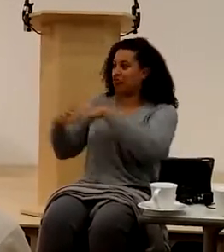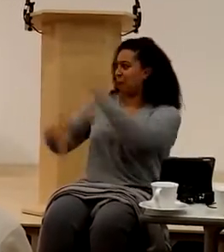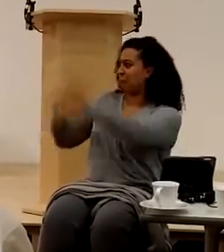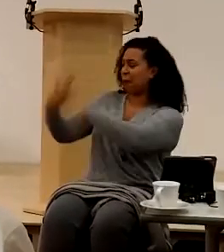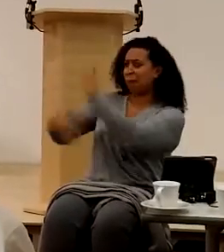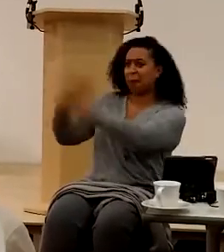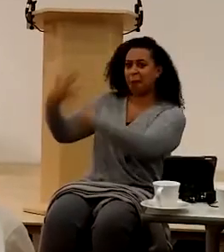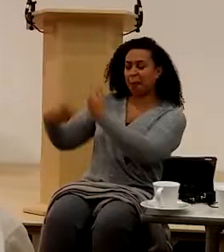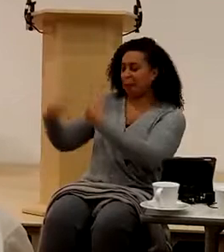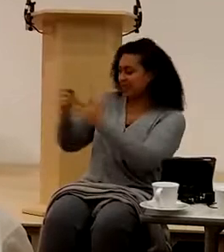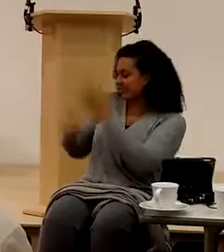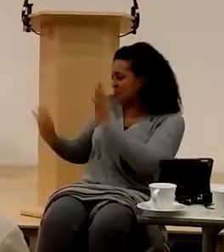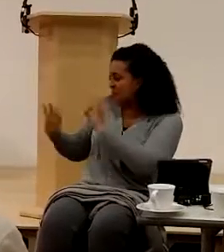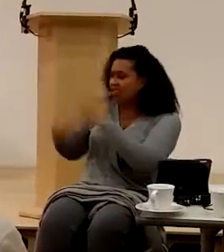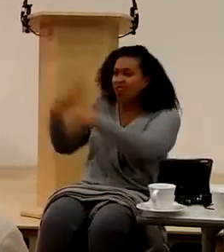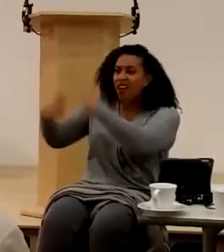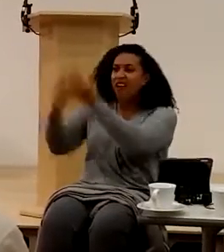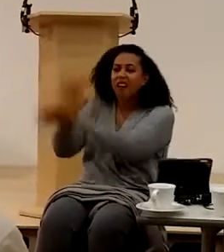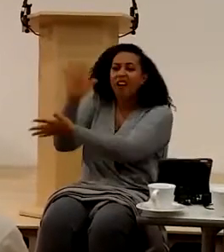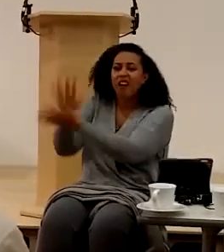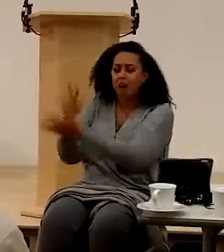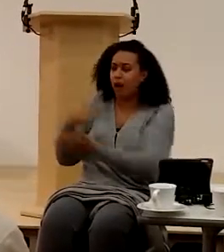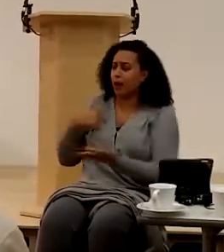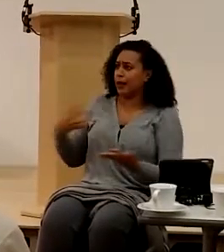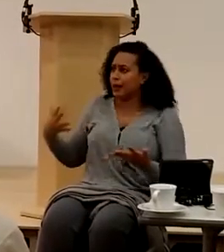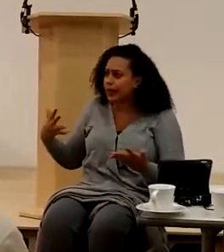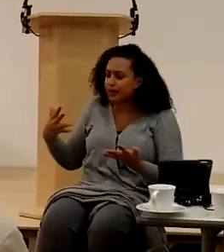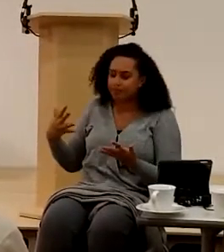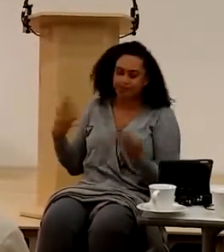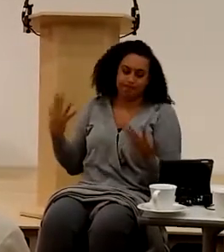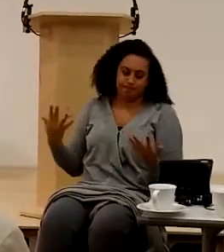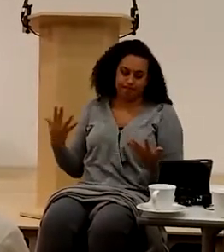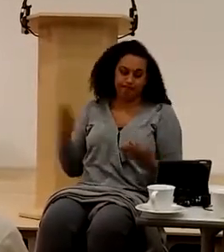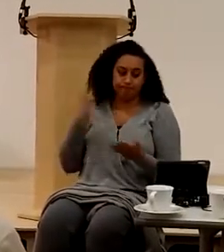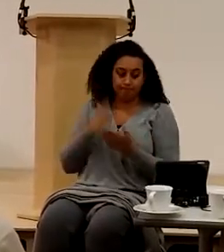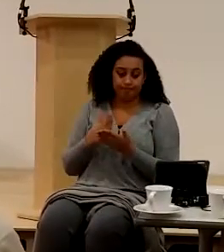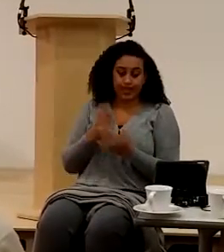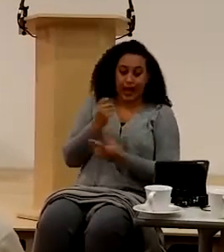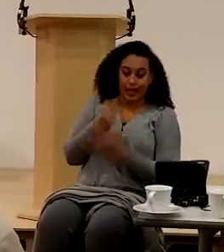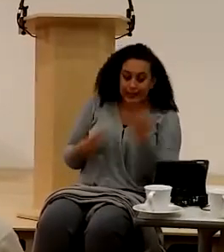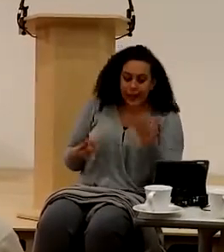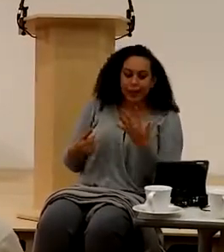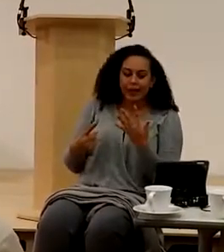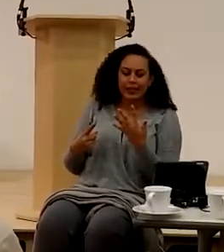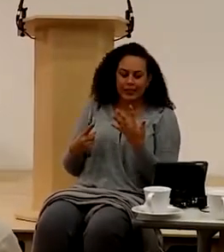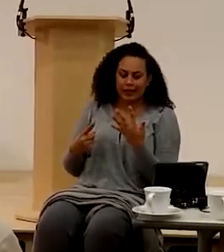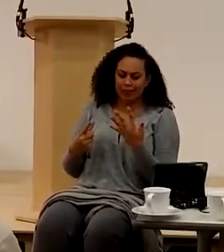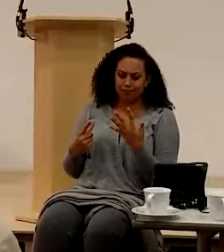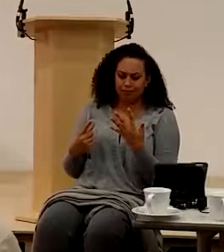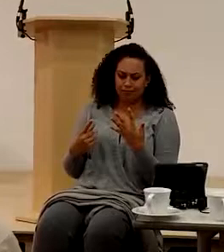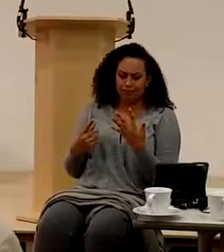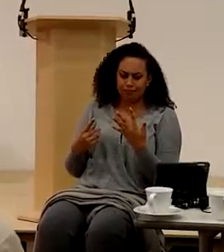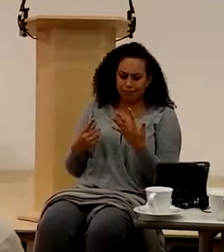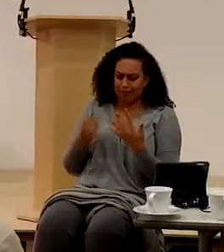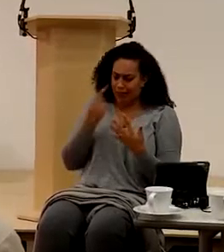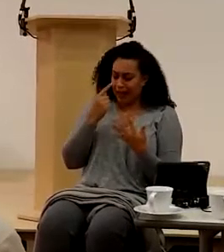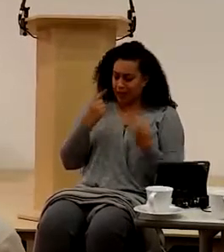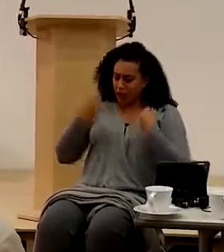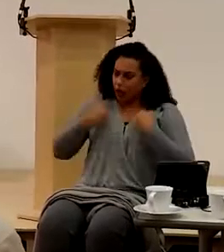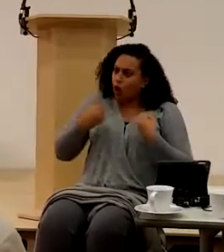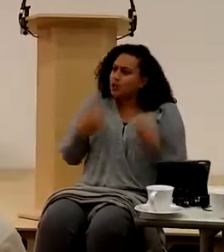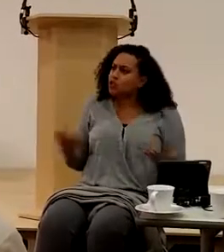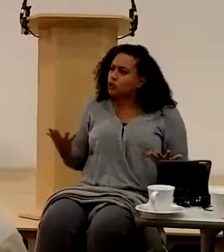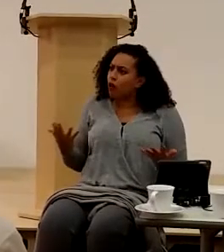view that disability is a biologically determined